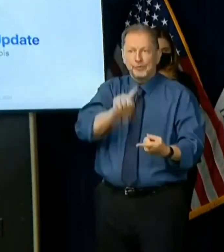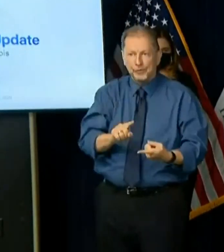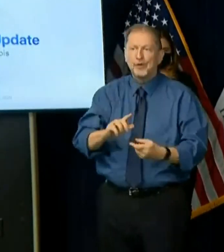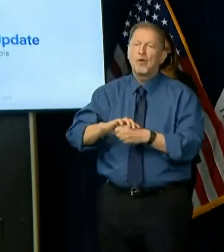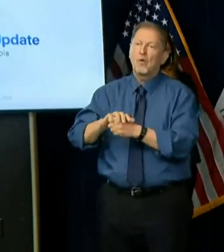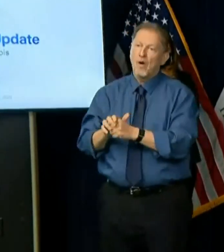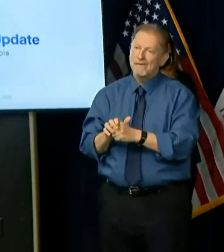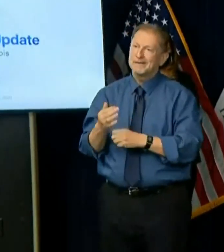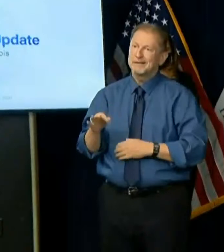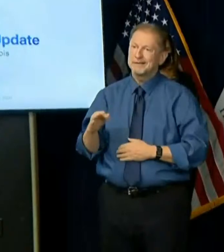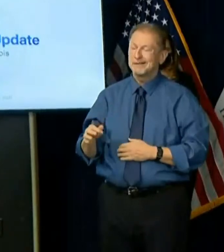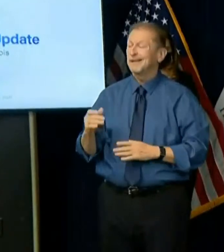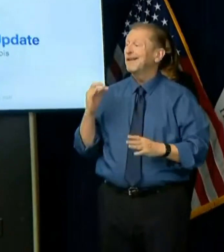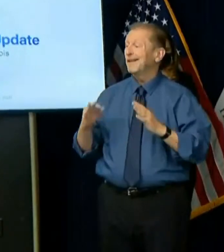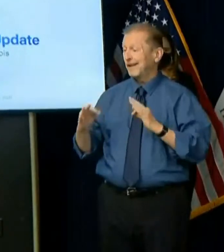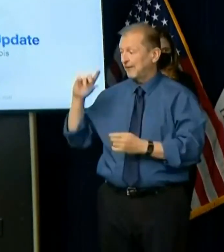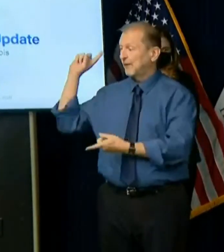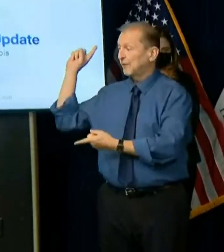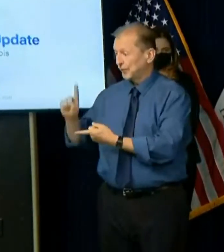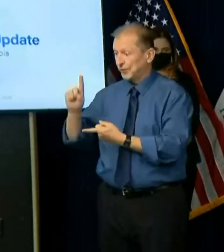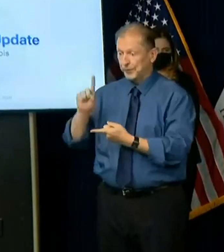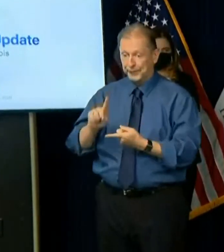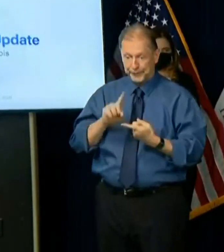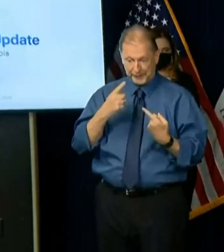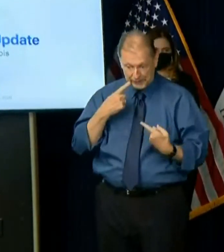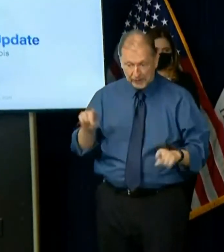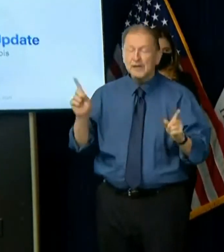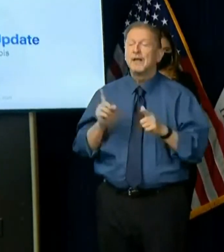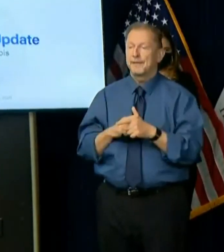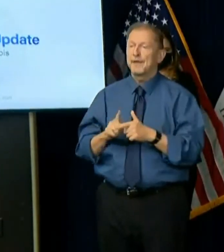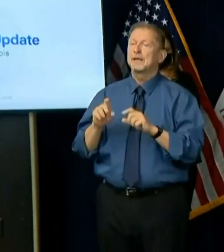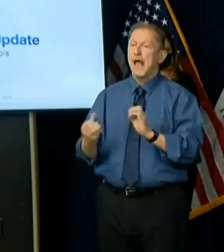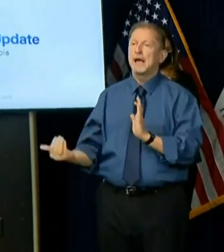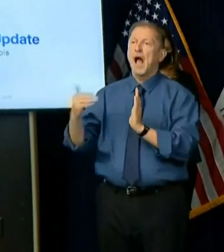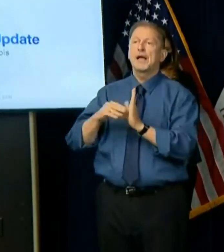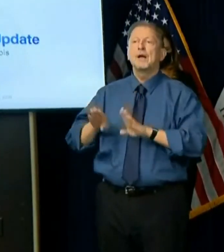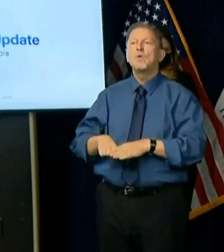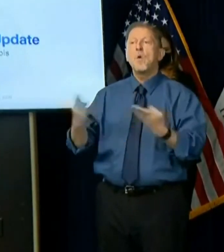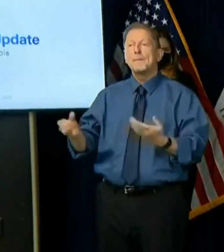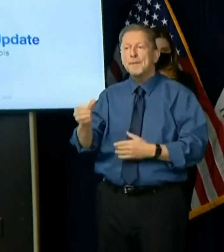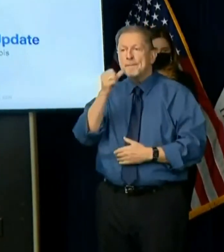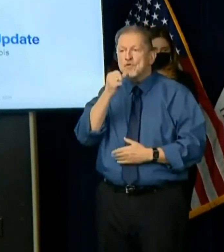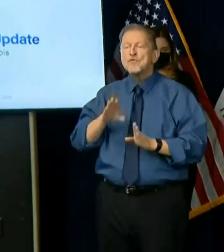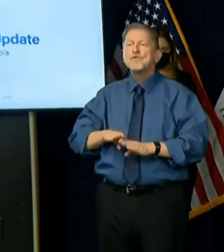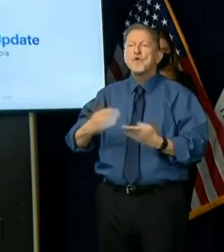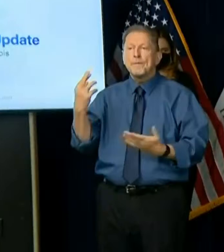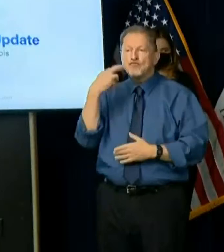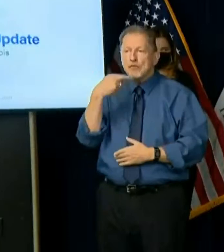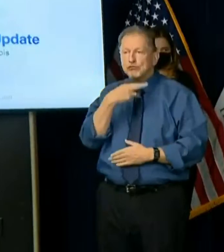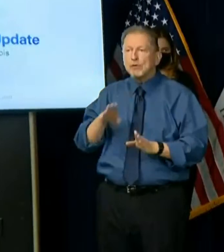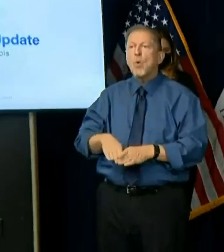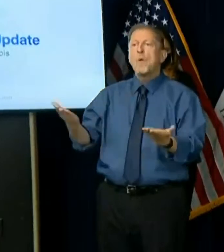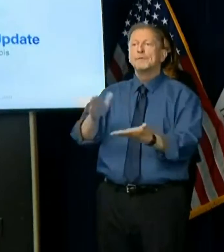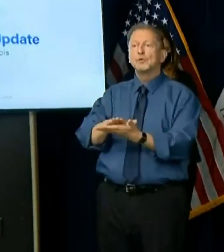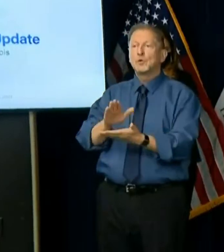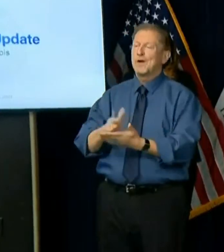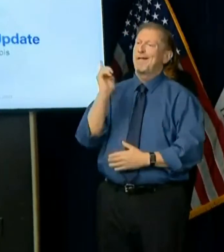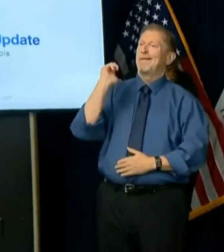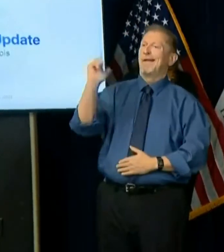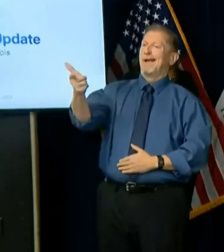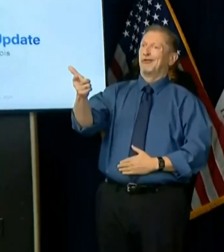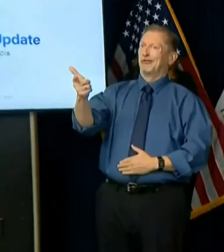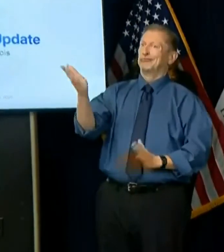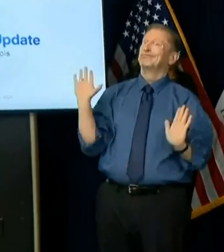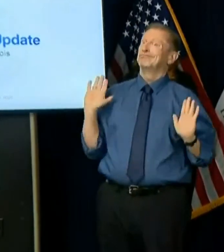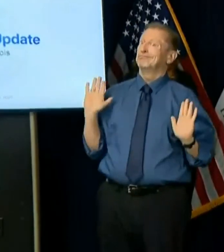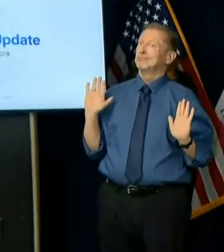safely expand indoor capacity for taverns and restaurants and return more kids to school. It's my hope